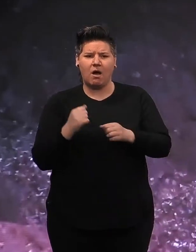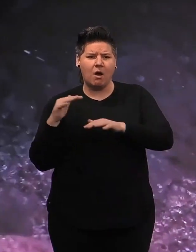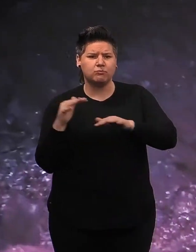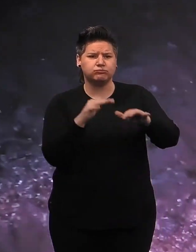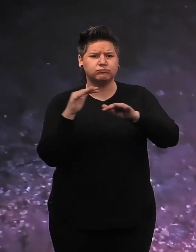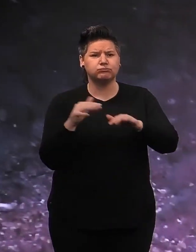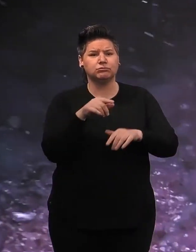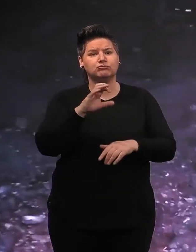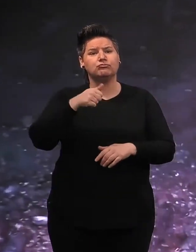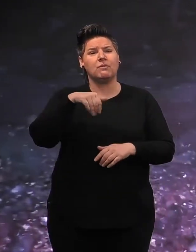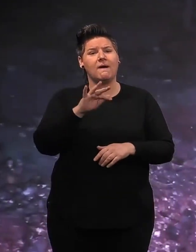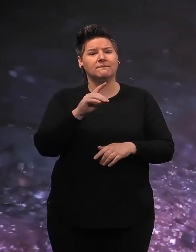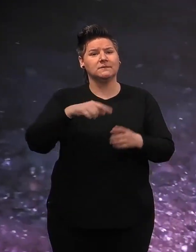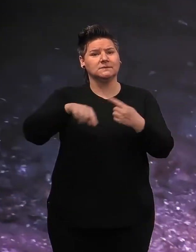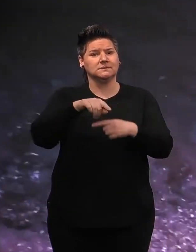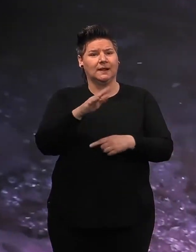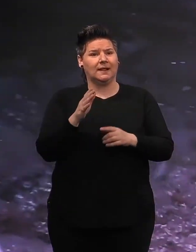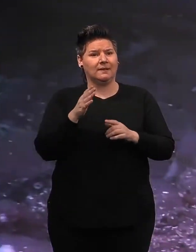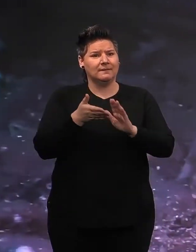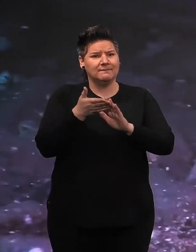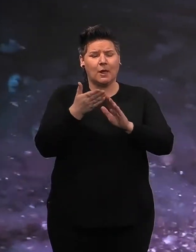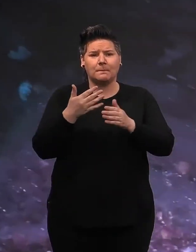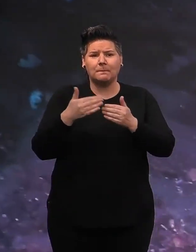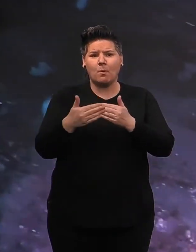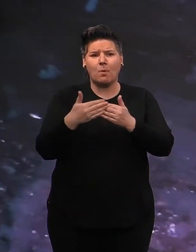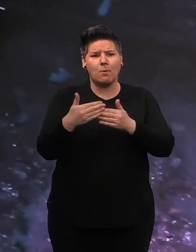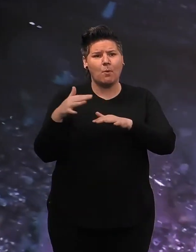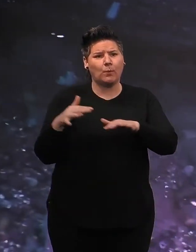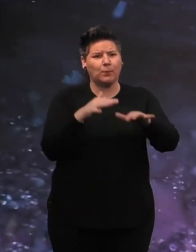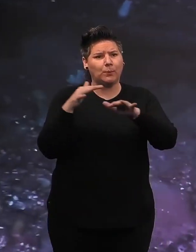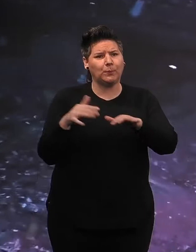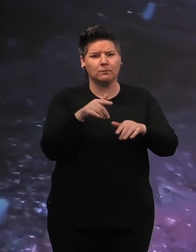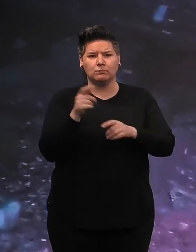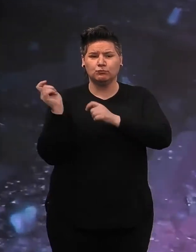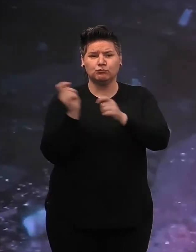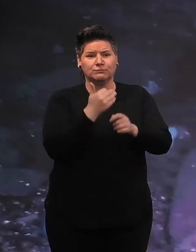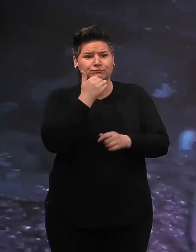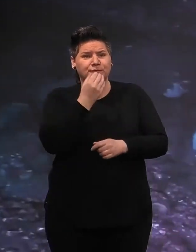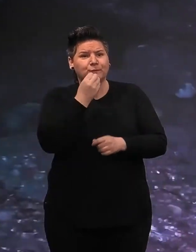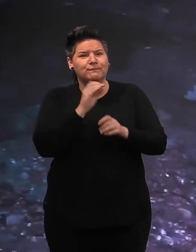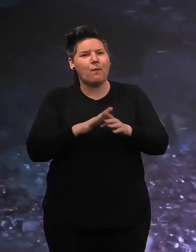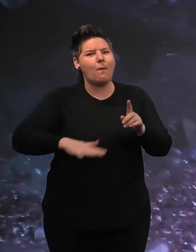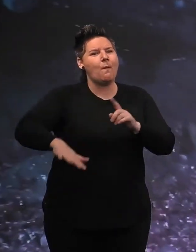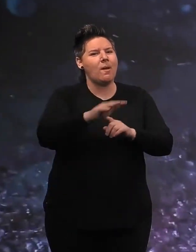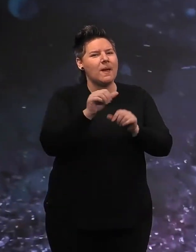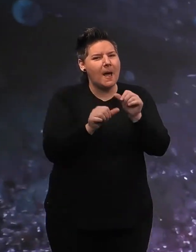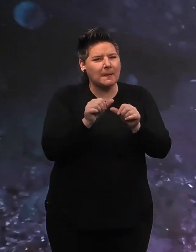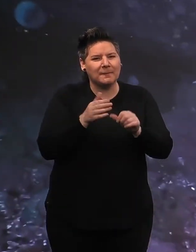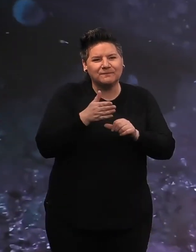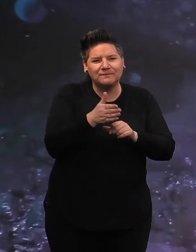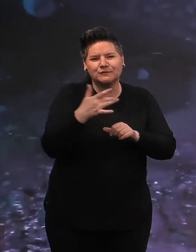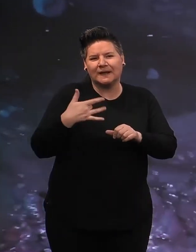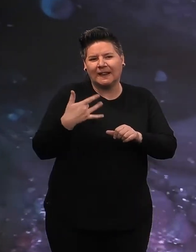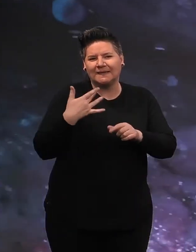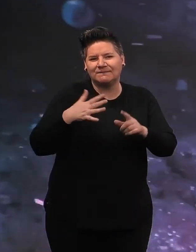as Strangford's filling up, the current swirls all around the wreck and brings food to all these animals that are living attached to the seabed and attached